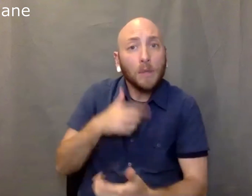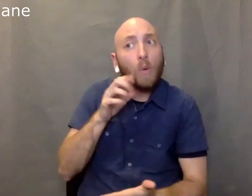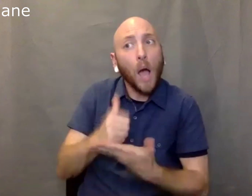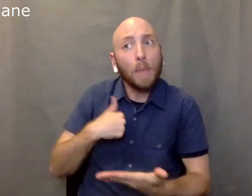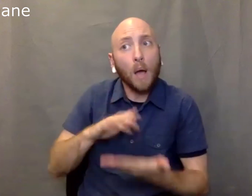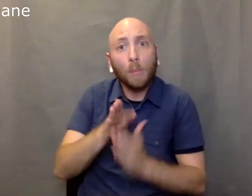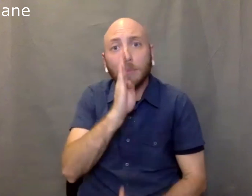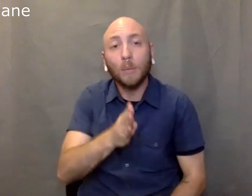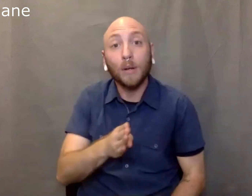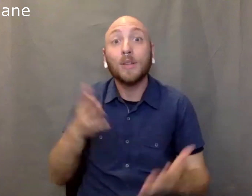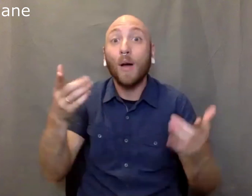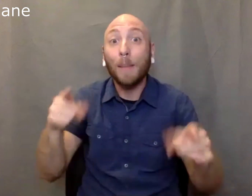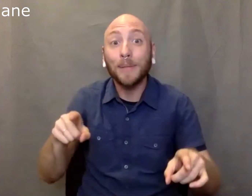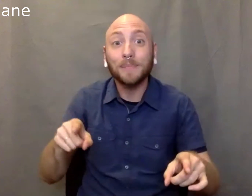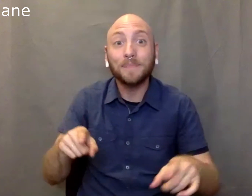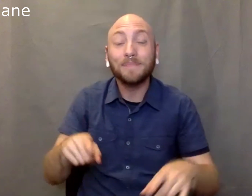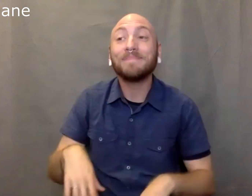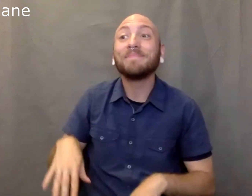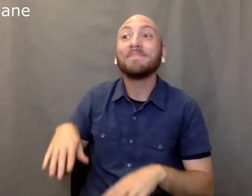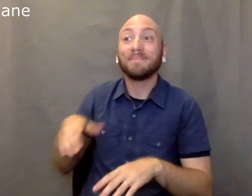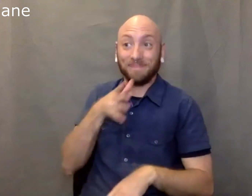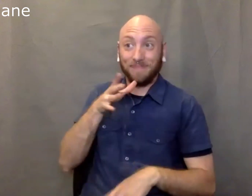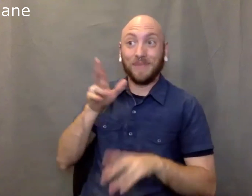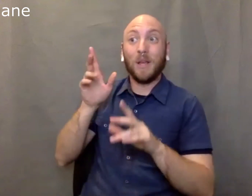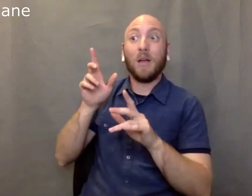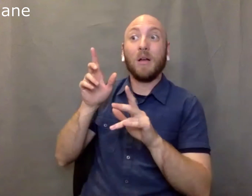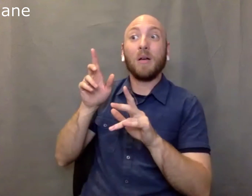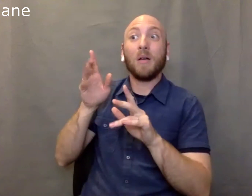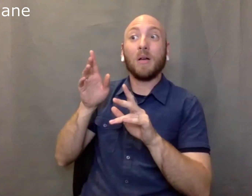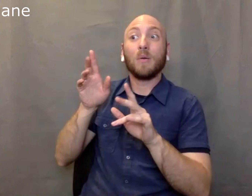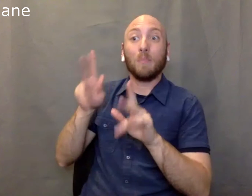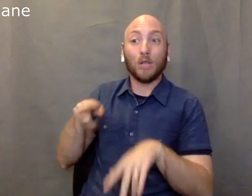met someone who's super codependent, and you know, I'm super codependent, and